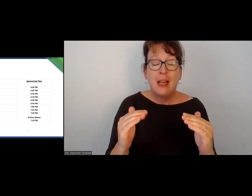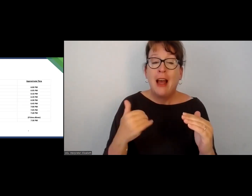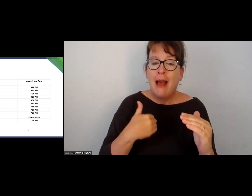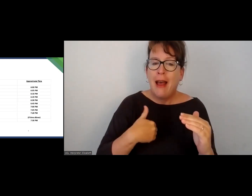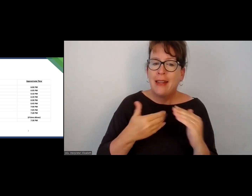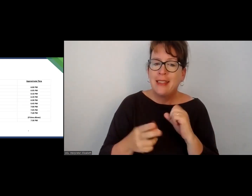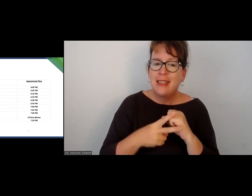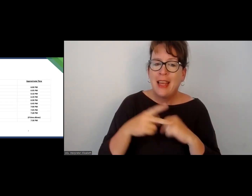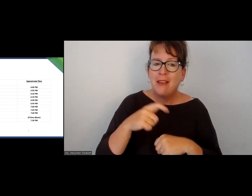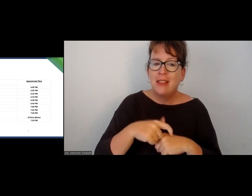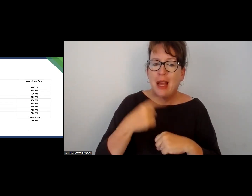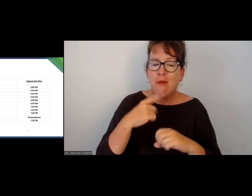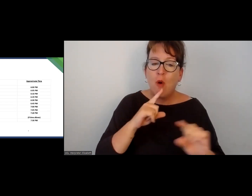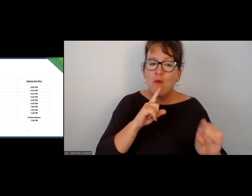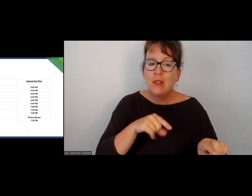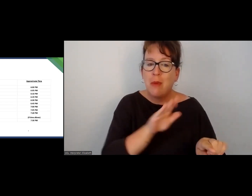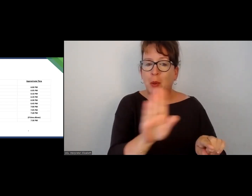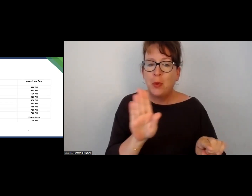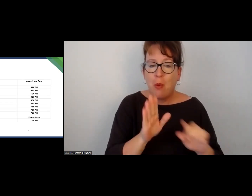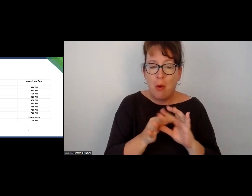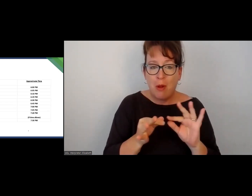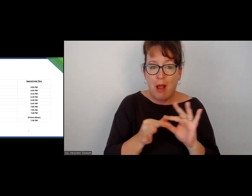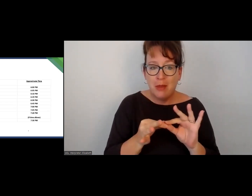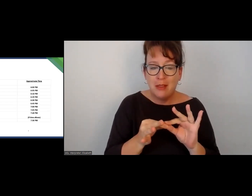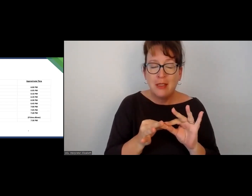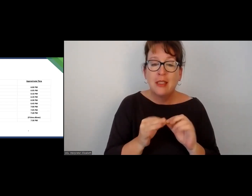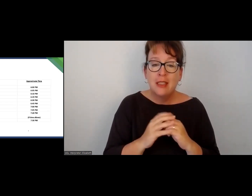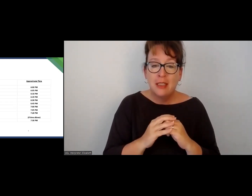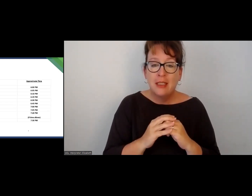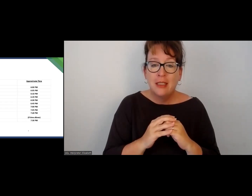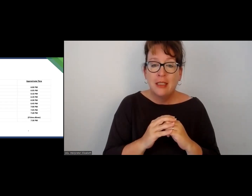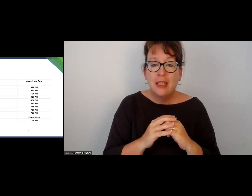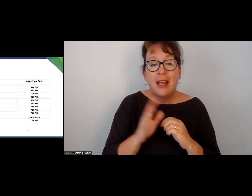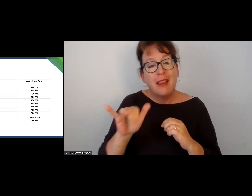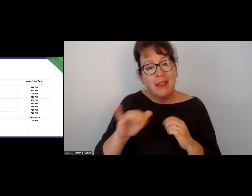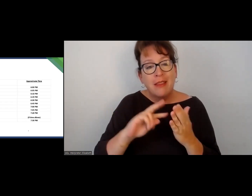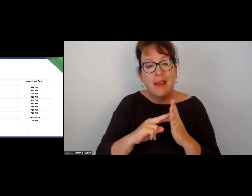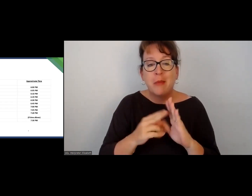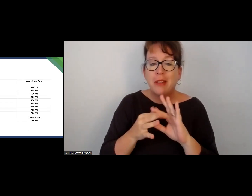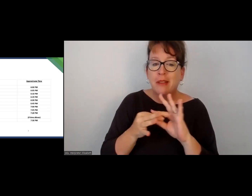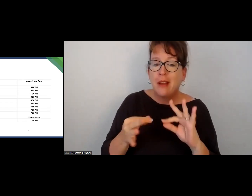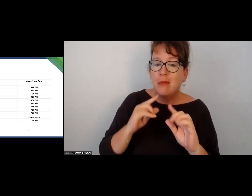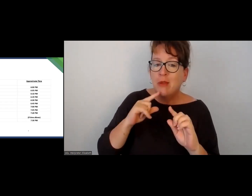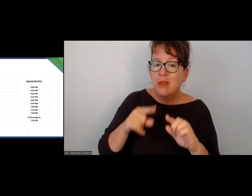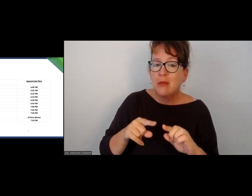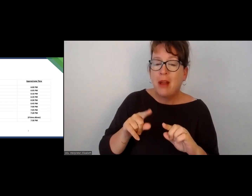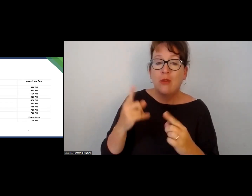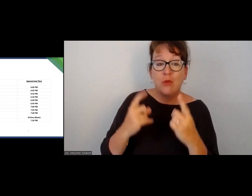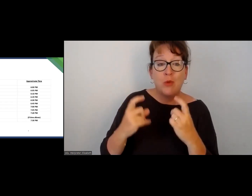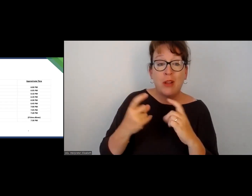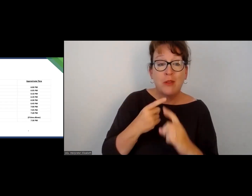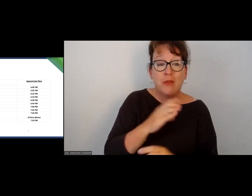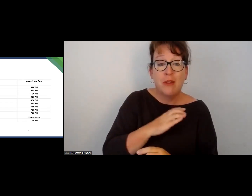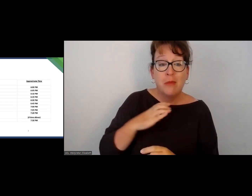for response to comments, so that could either be comments, in response to the questions from council